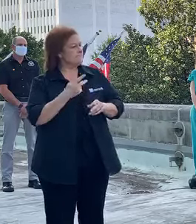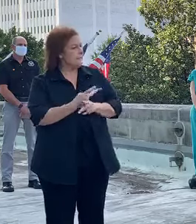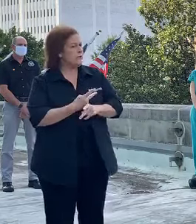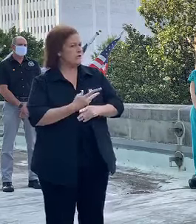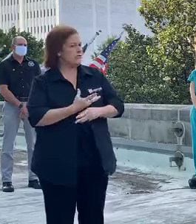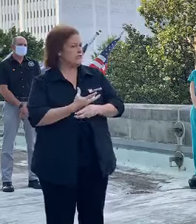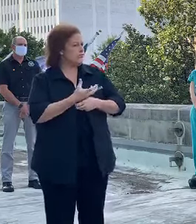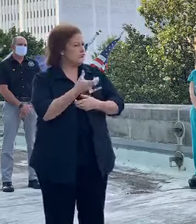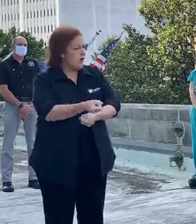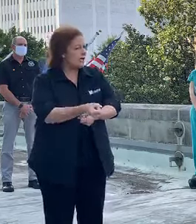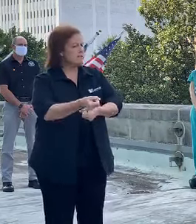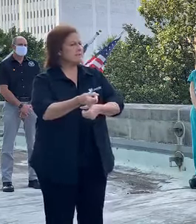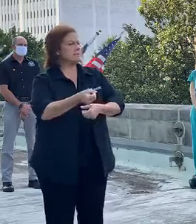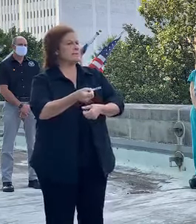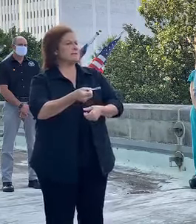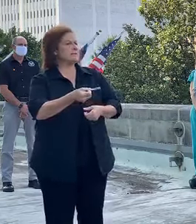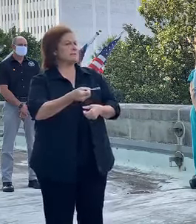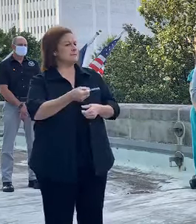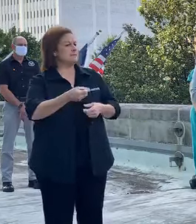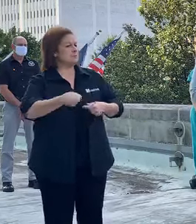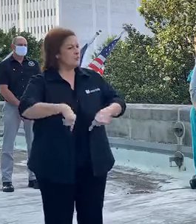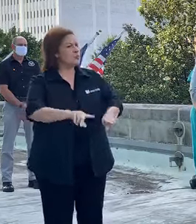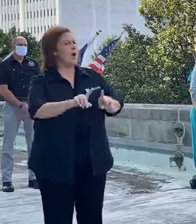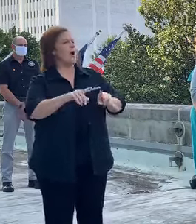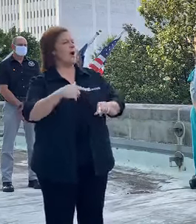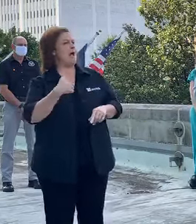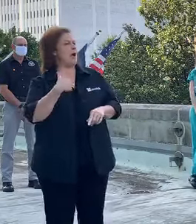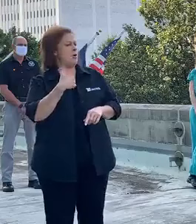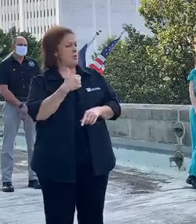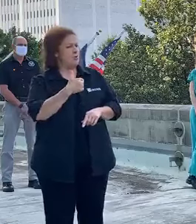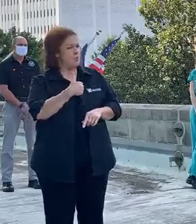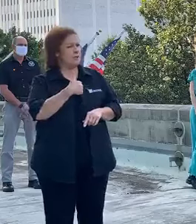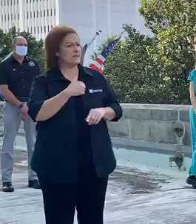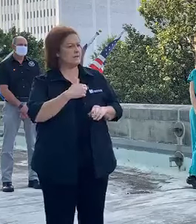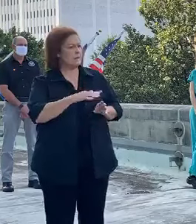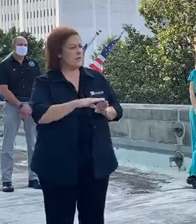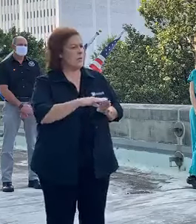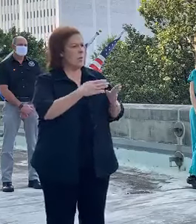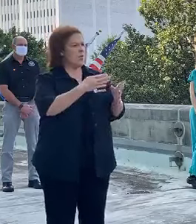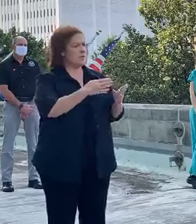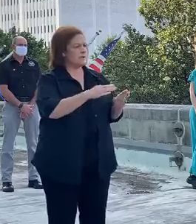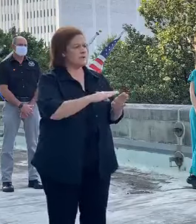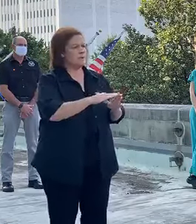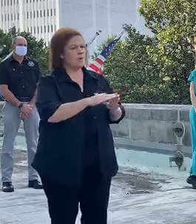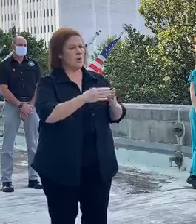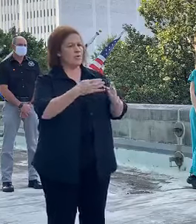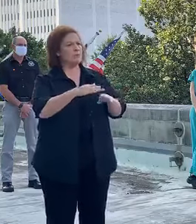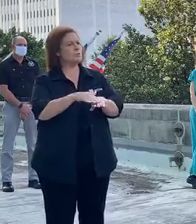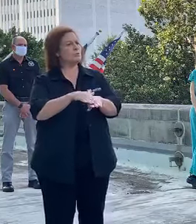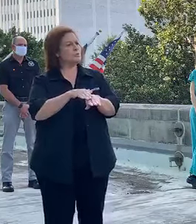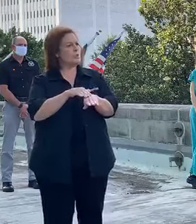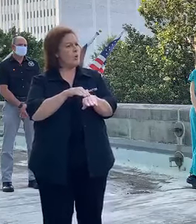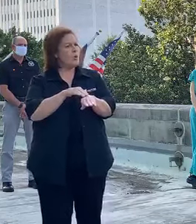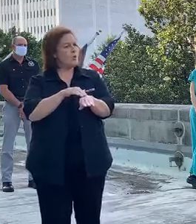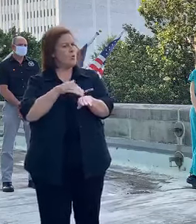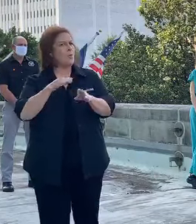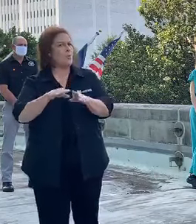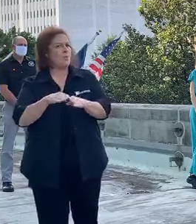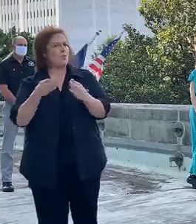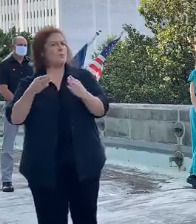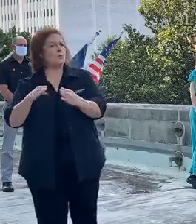as we take these next steps to reopening the City of New Orleans, a phased reopening,